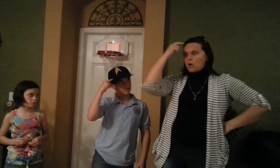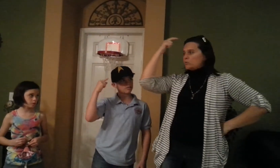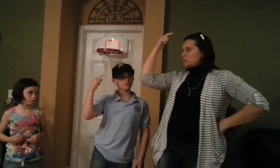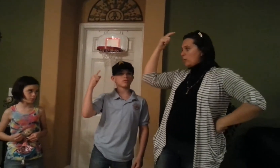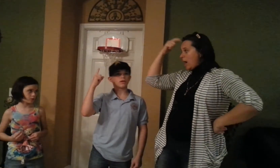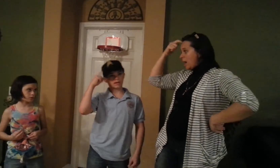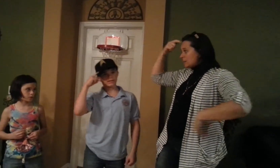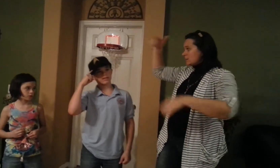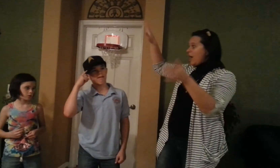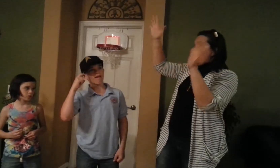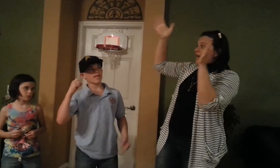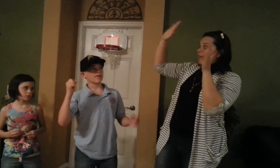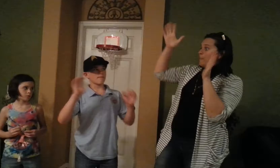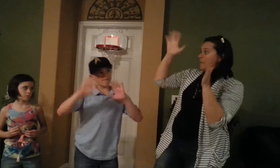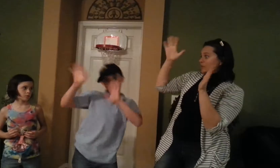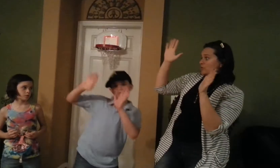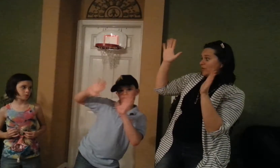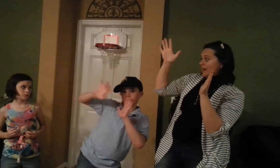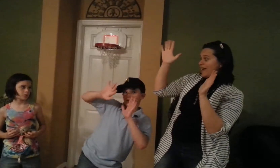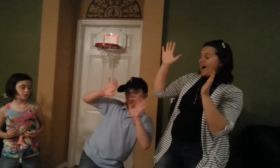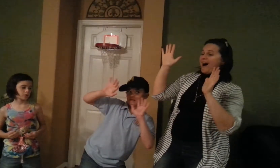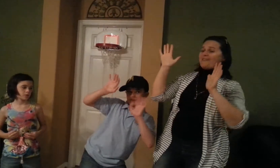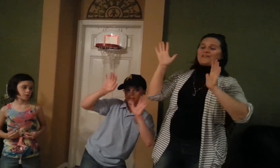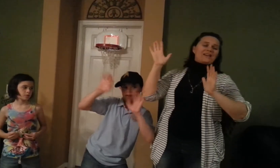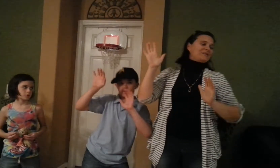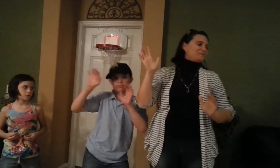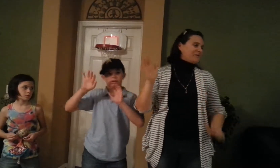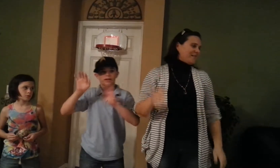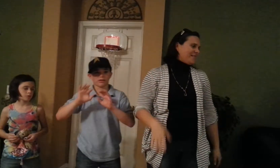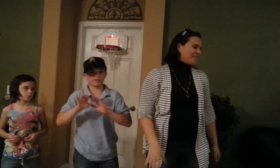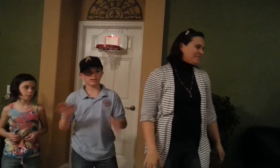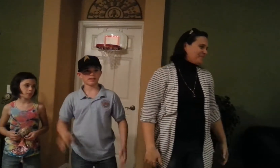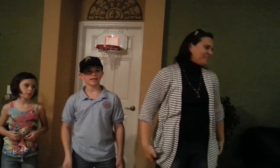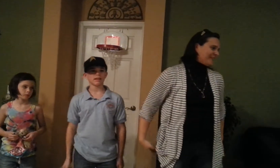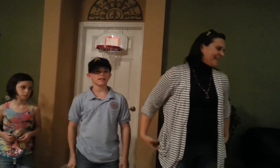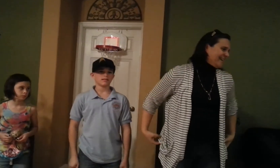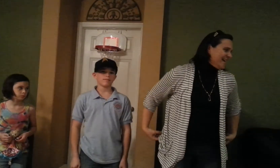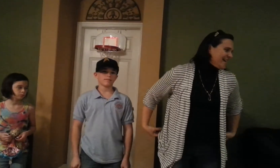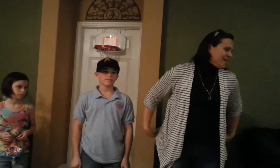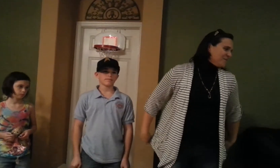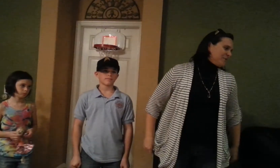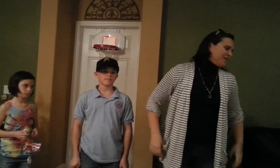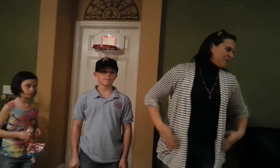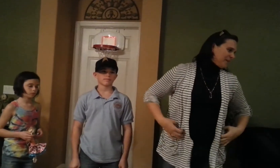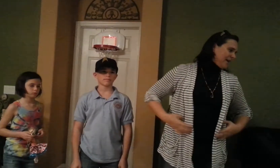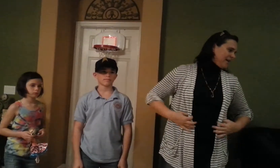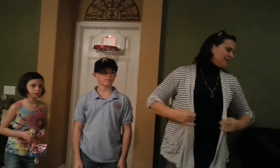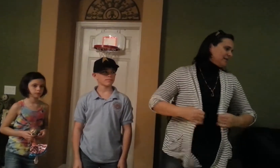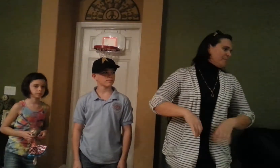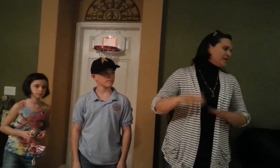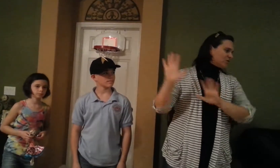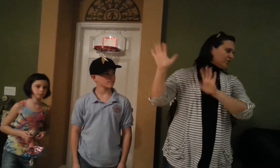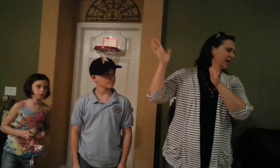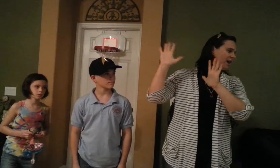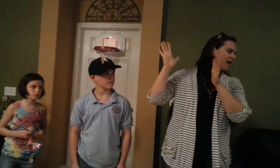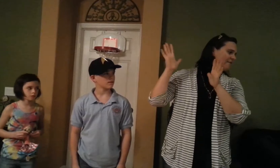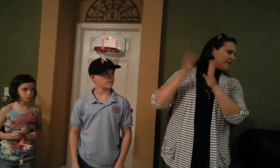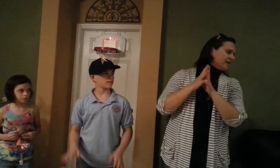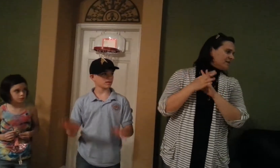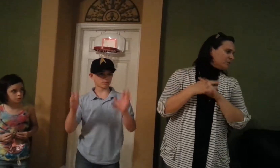to us the mystery of his will. Where are we? The mystery of his